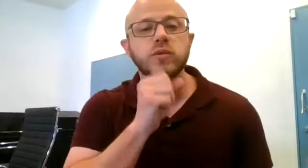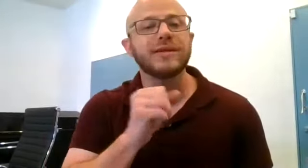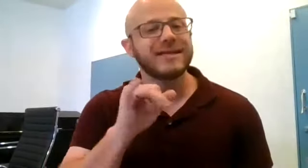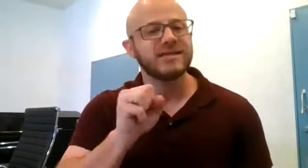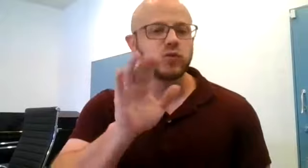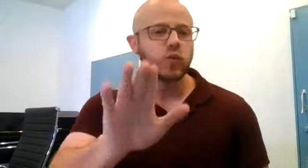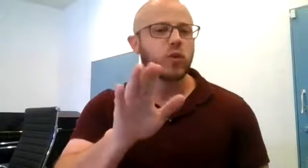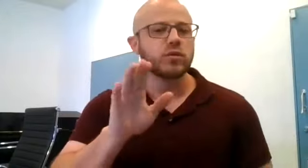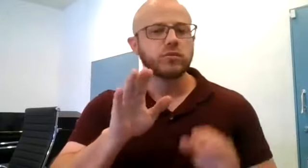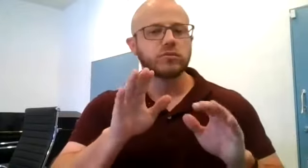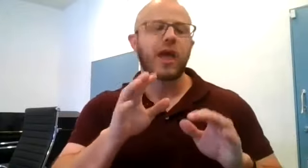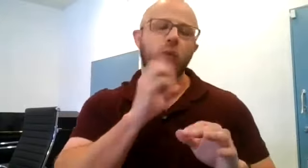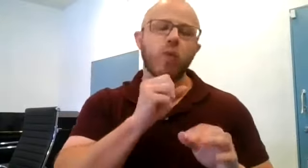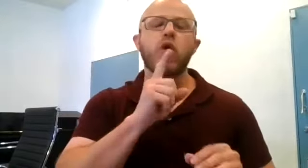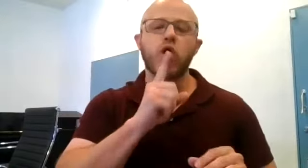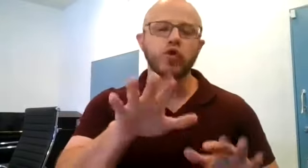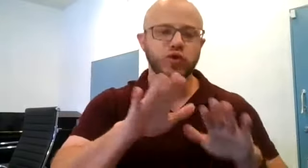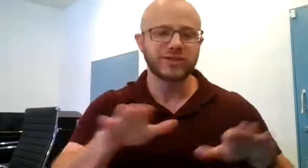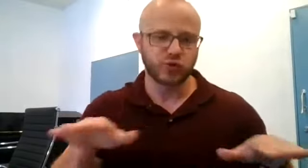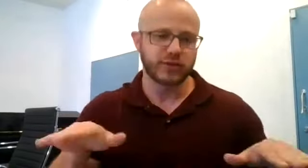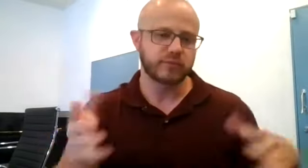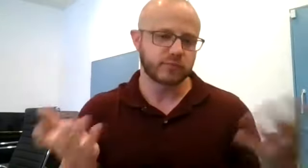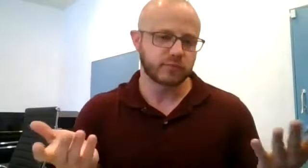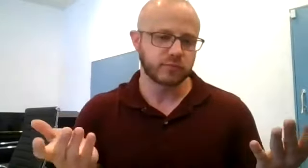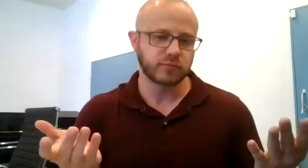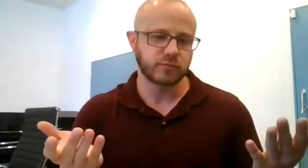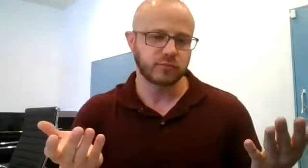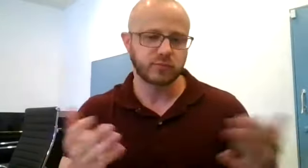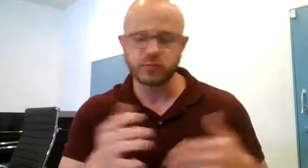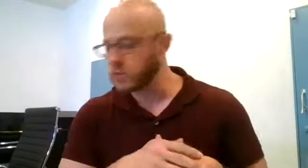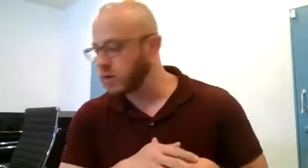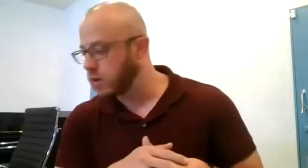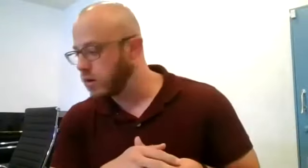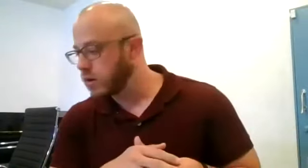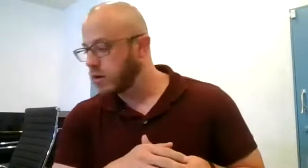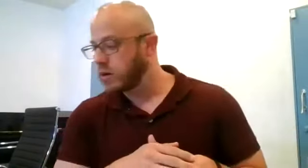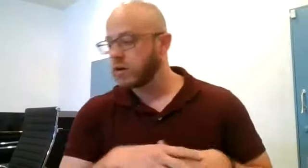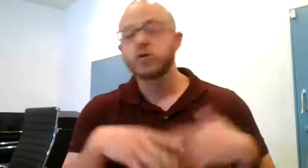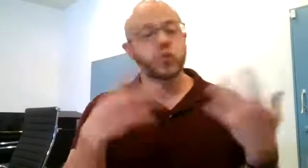So now we're going to talk about age, your age, how old you are, or how old the children are.